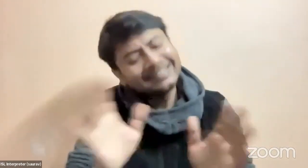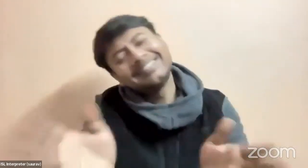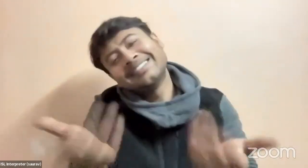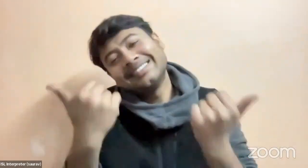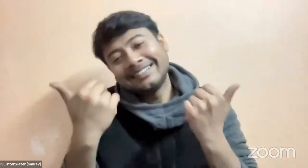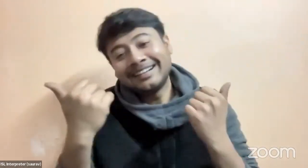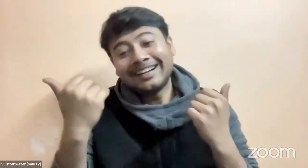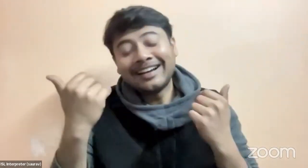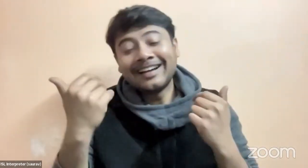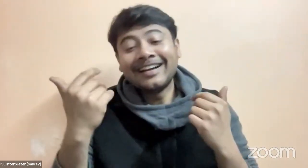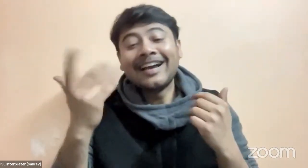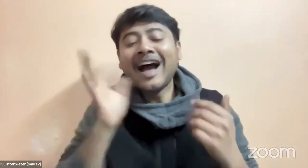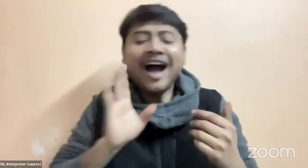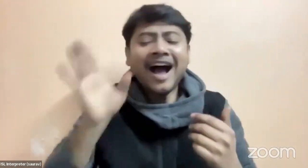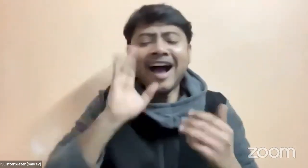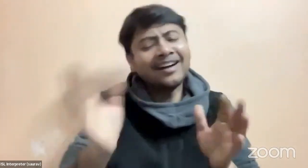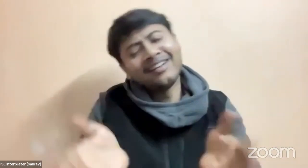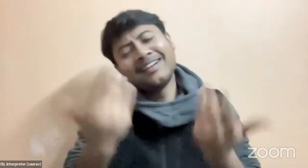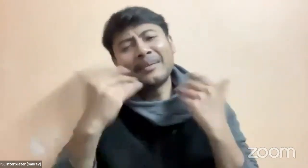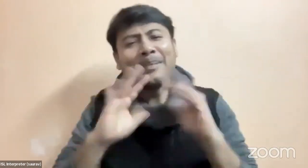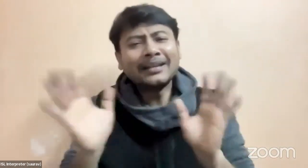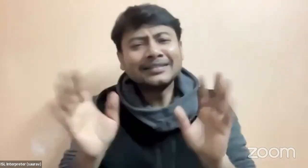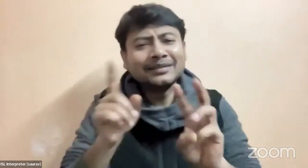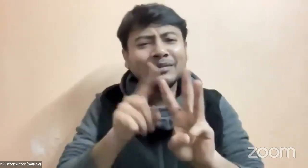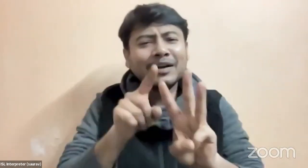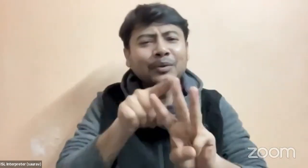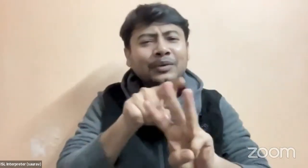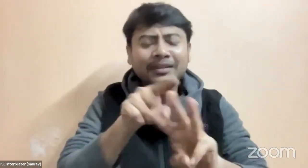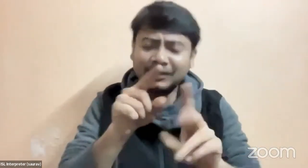That's the only thing you should do.